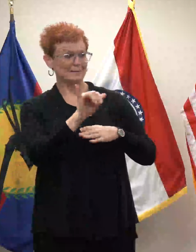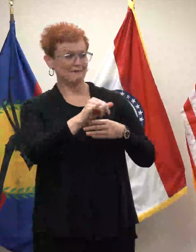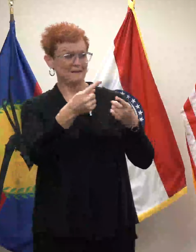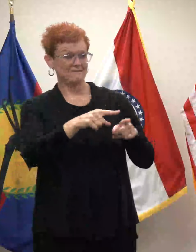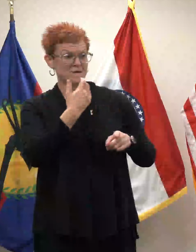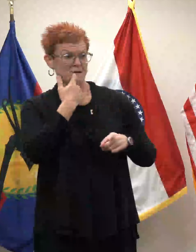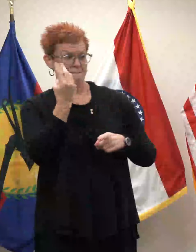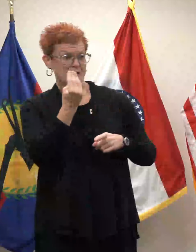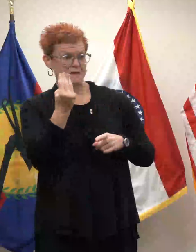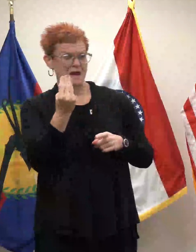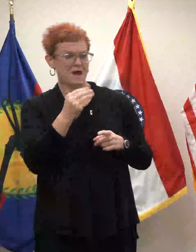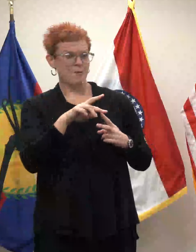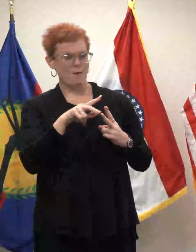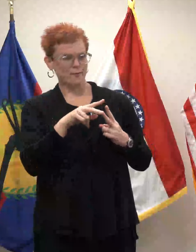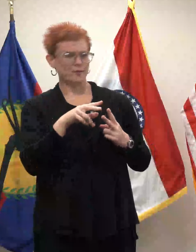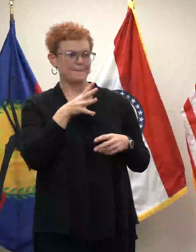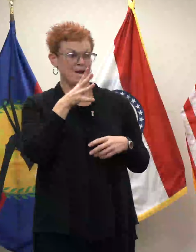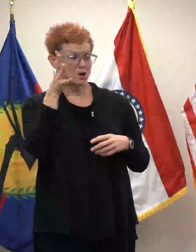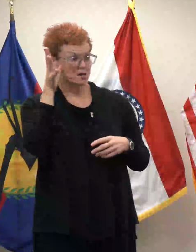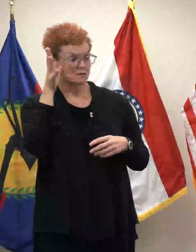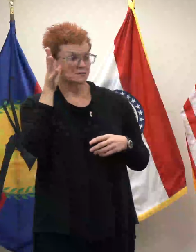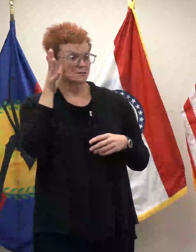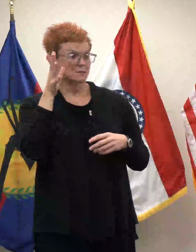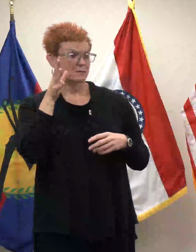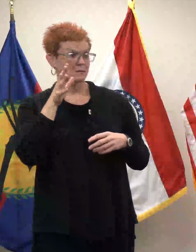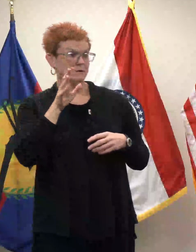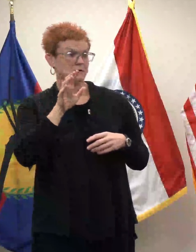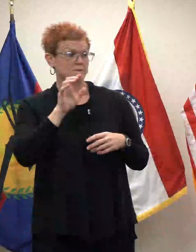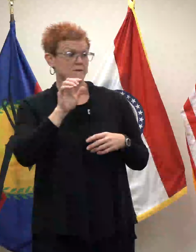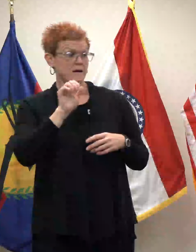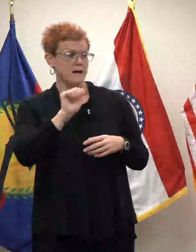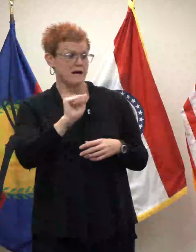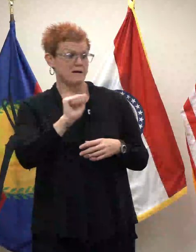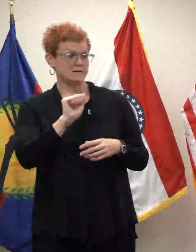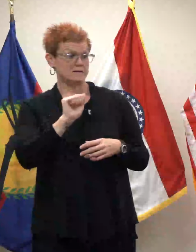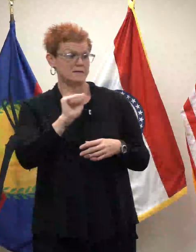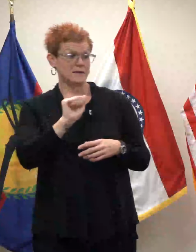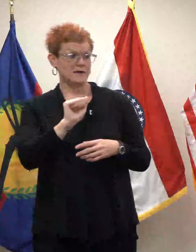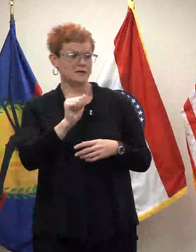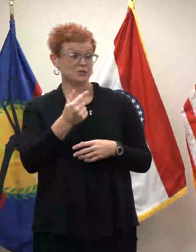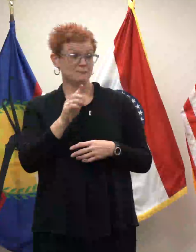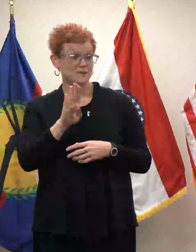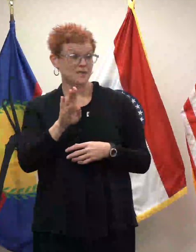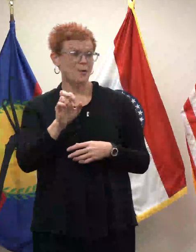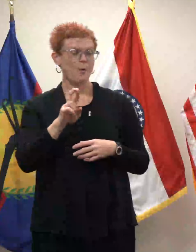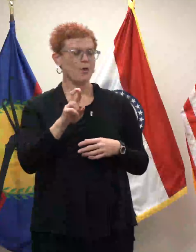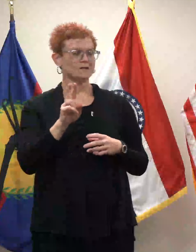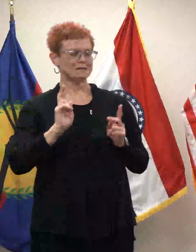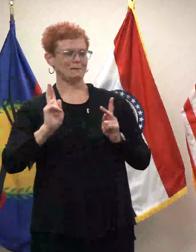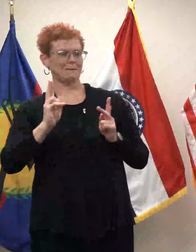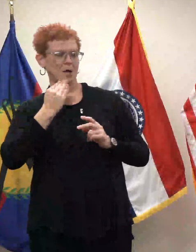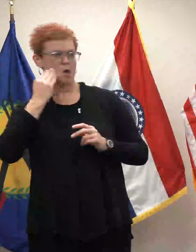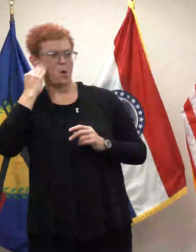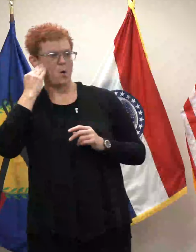event, whether they're parents of Alexandra Bell or just bystanders at home who have